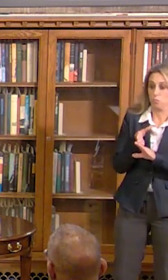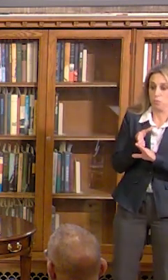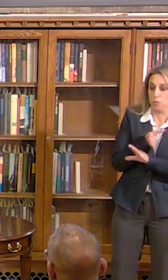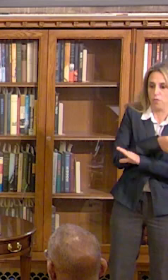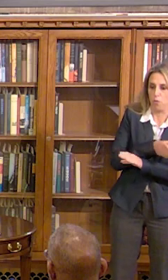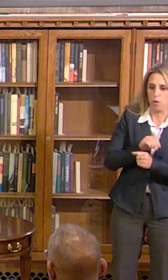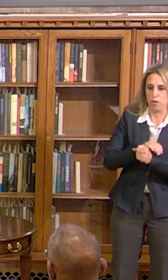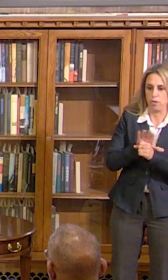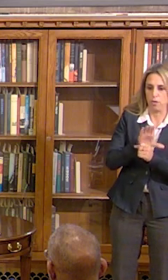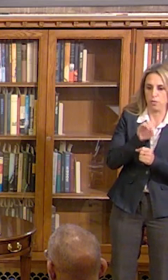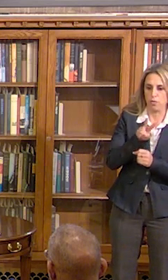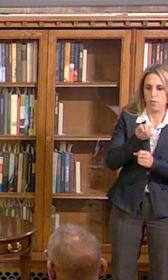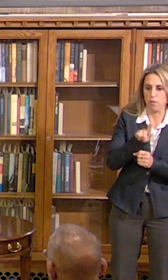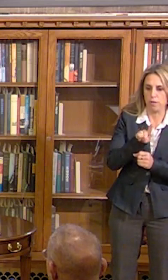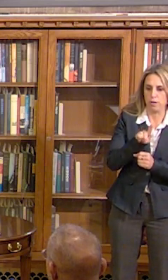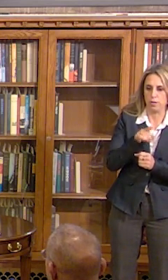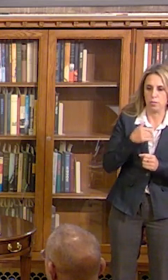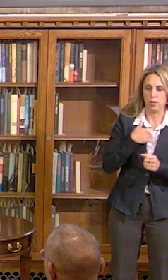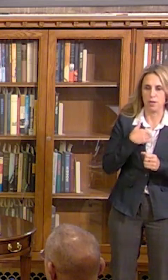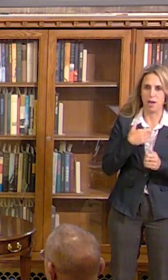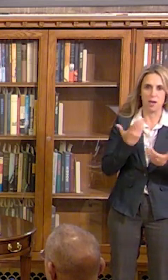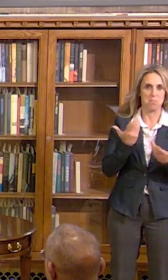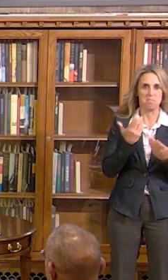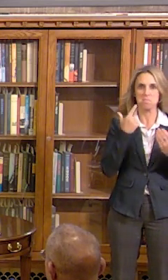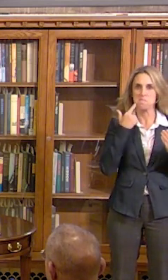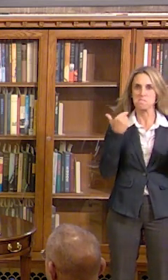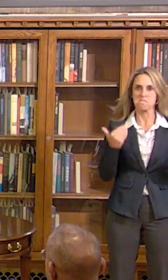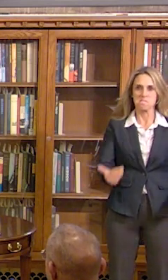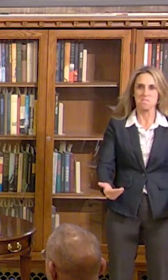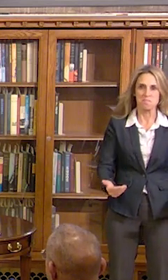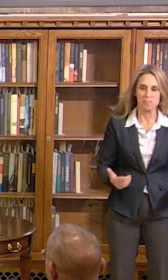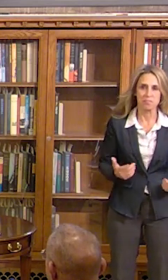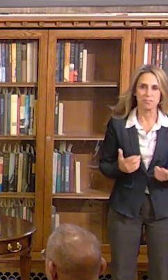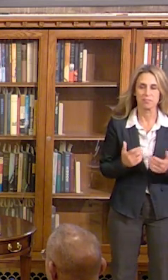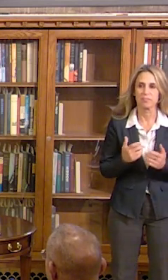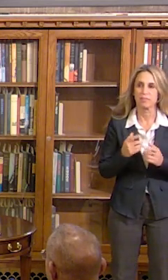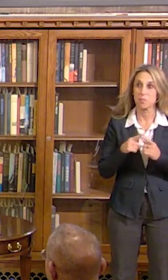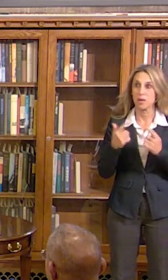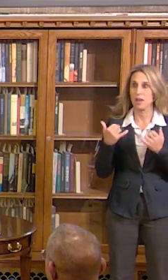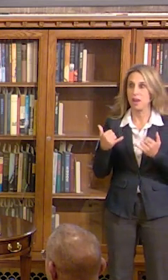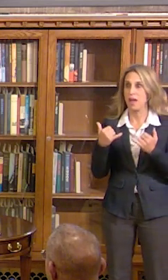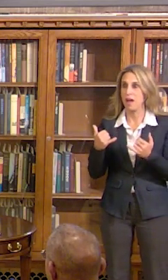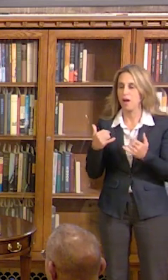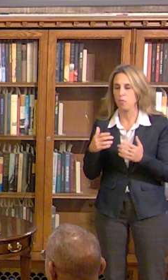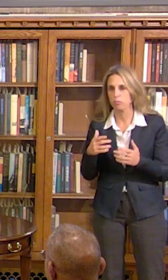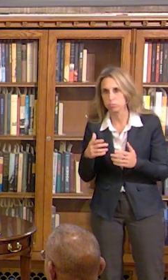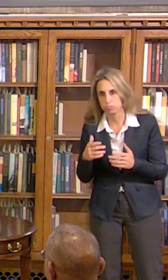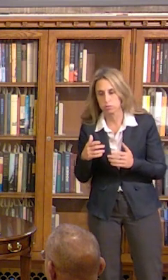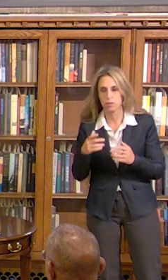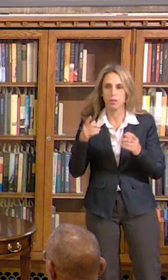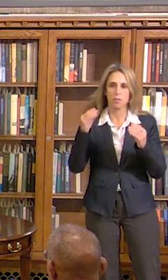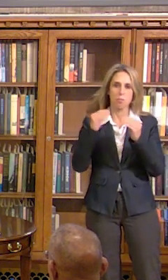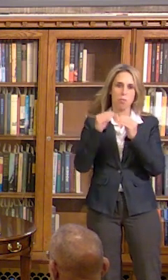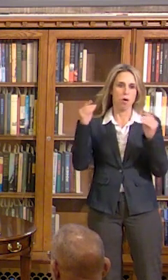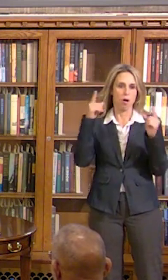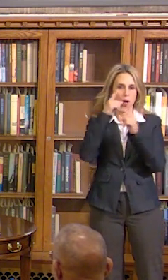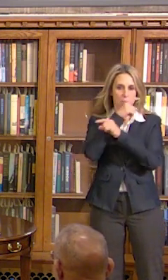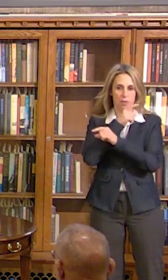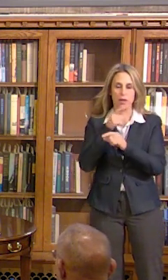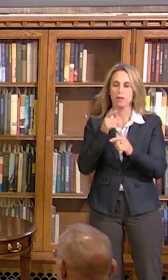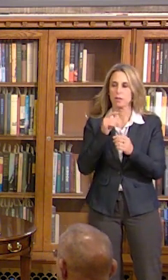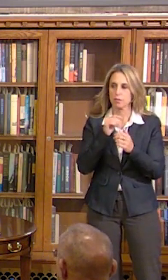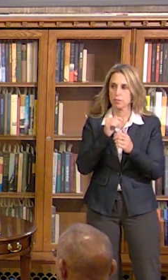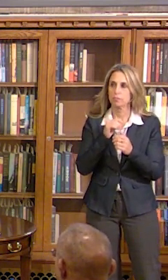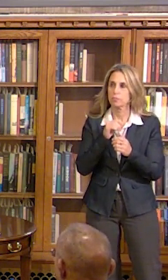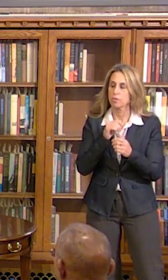about all the documentation and how many students can be you know the drill now so it's a little bit more complicated uh but